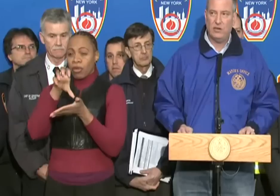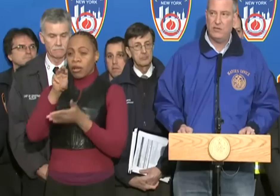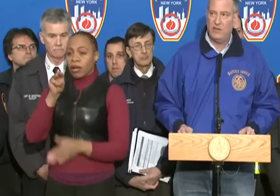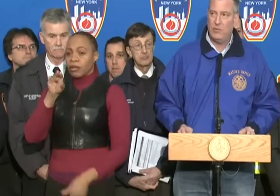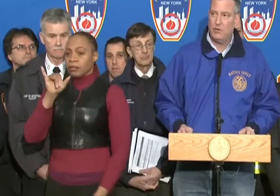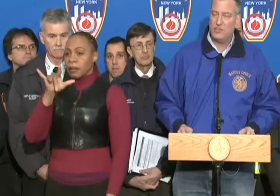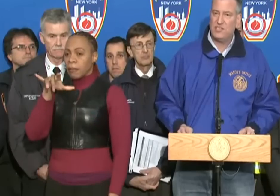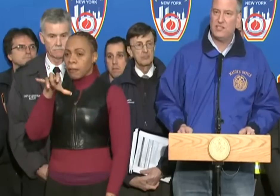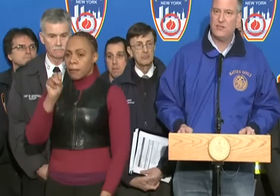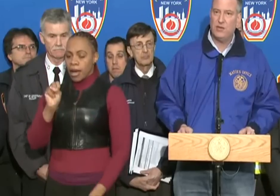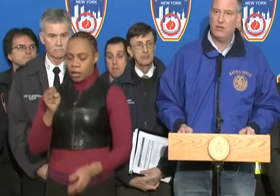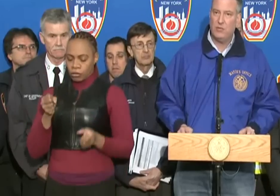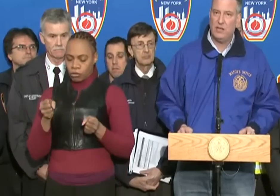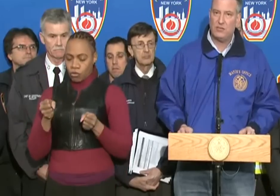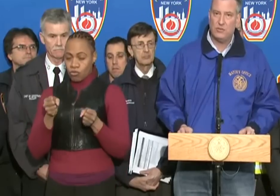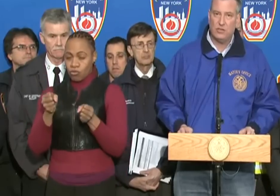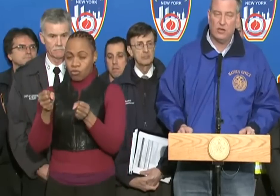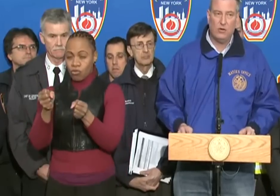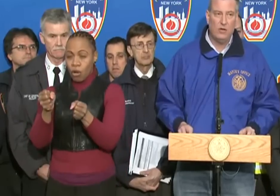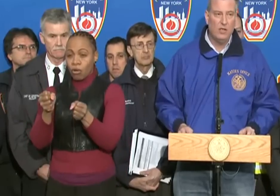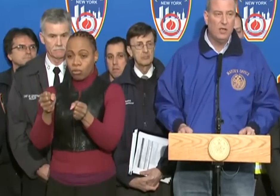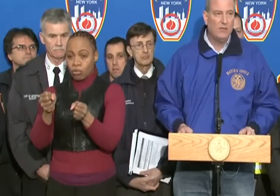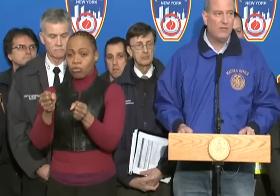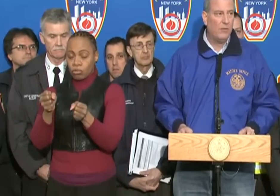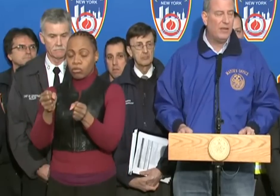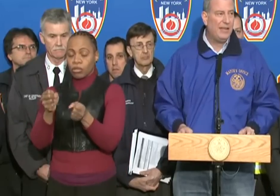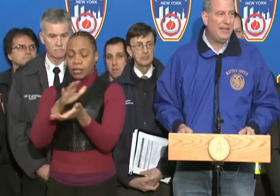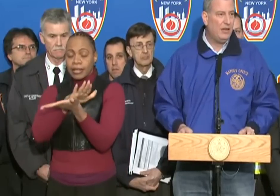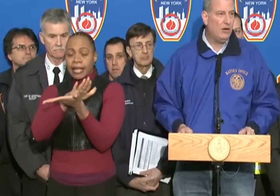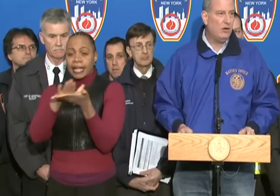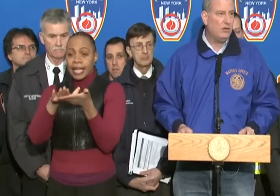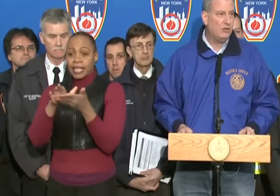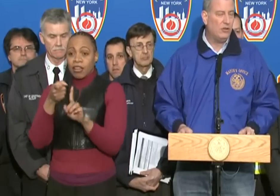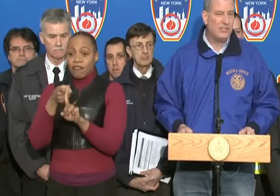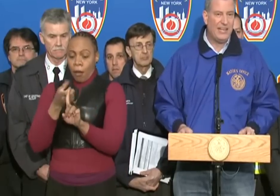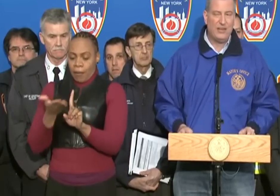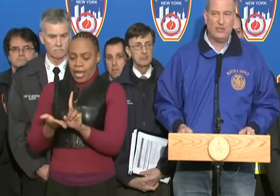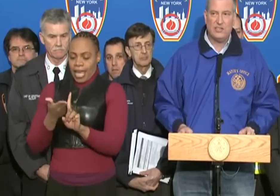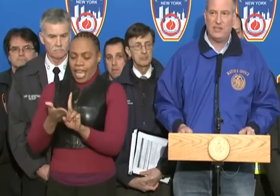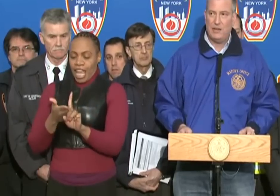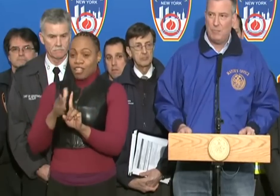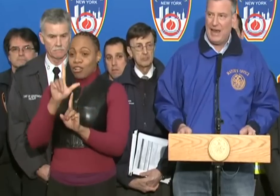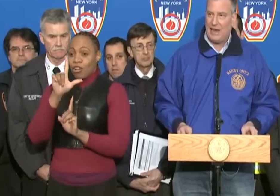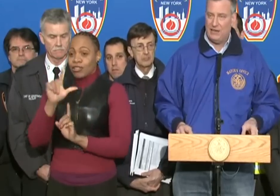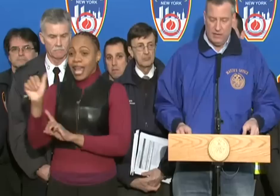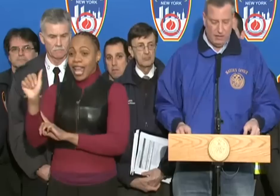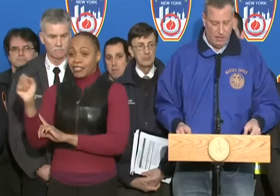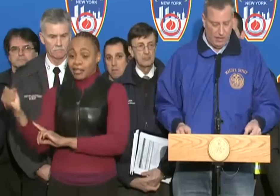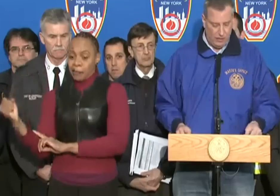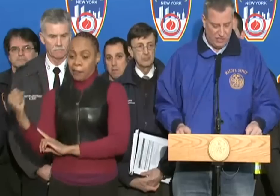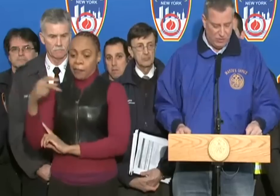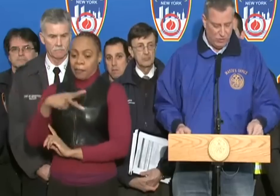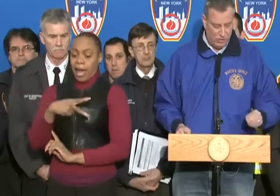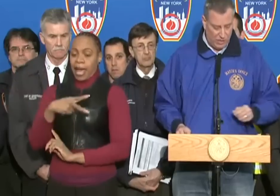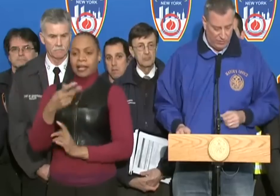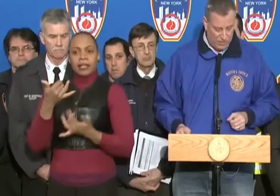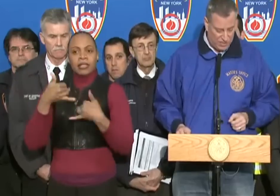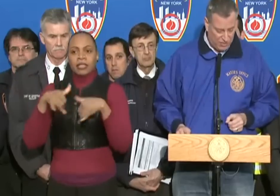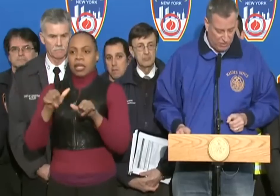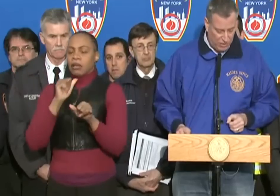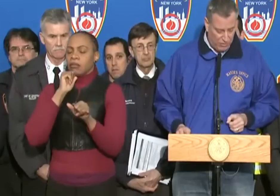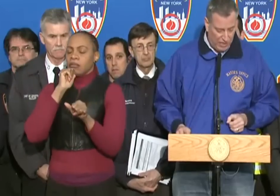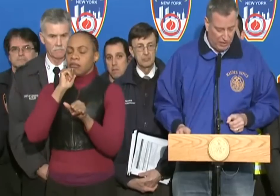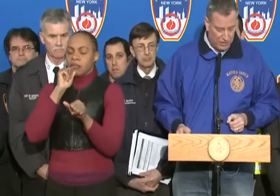have to clear in the 5 boroughs. 6,300 miles. You could go from here to Los Angeles and back, and you still wouldn't